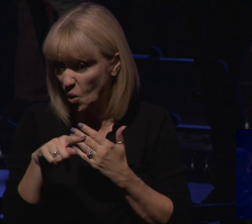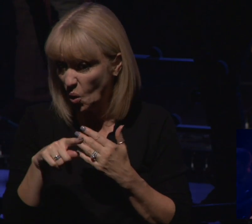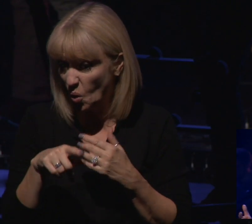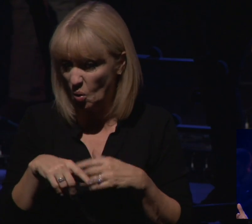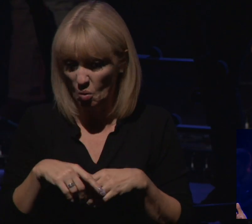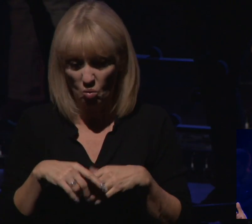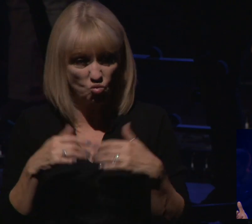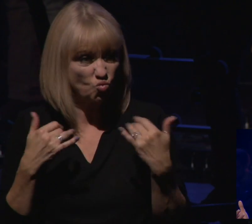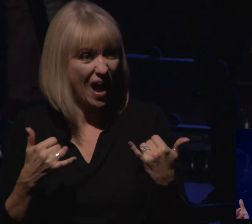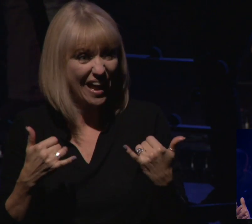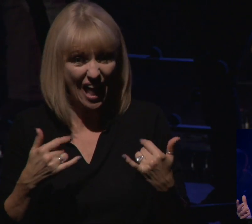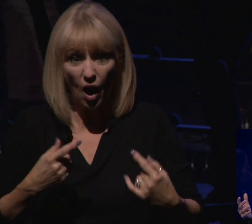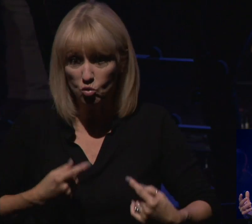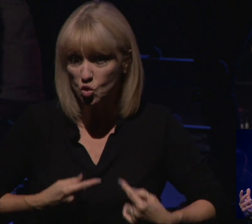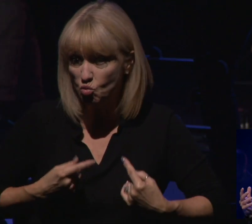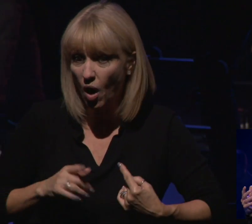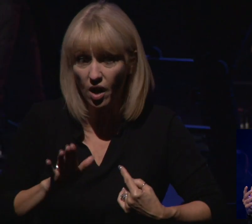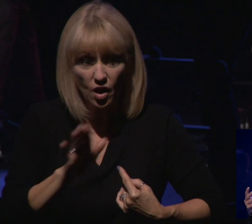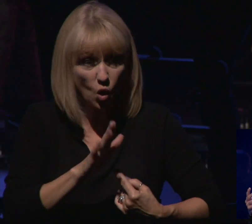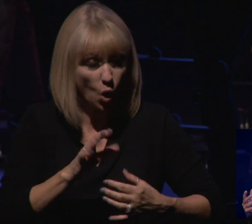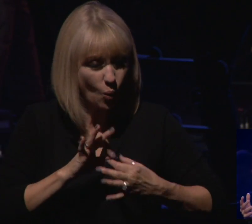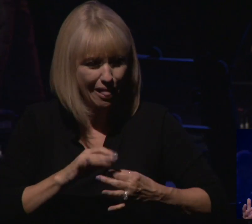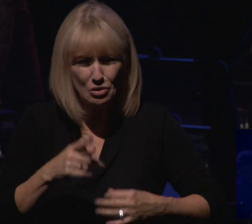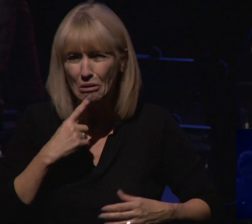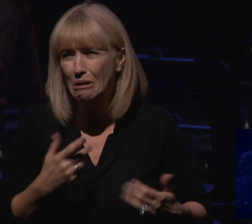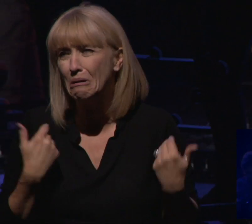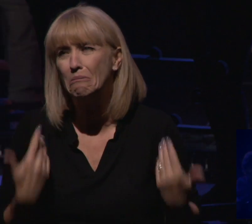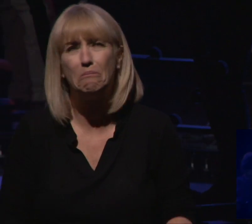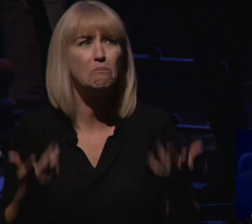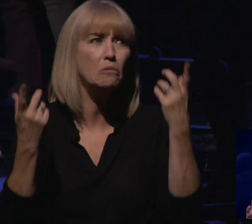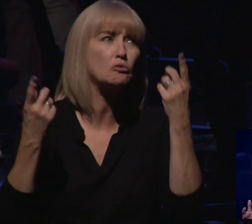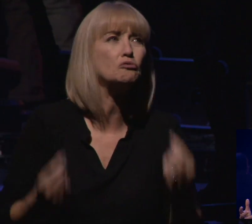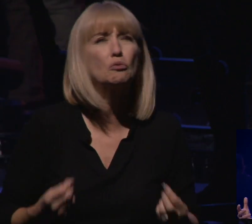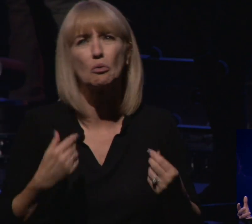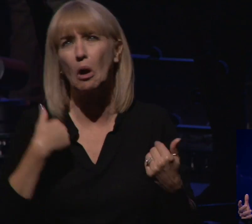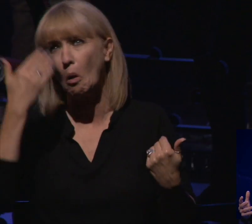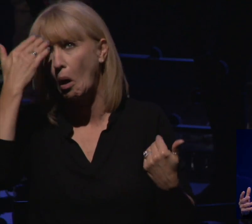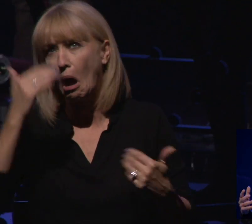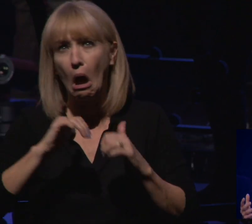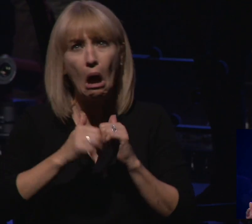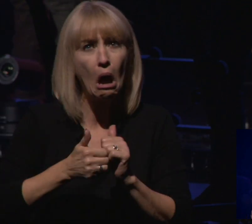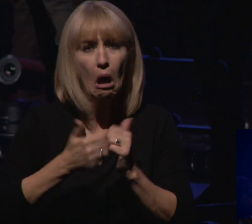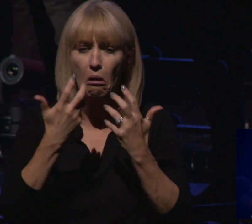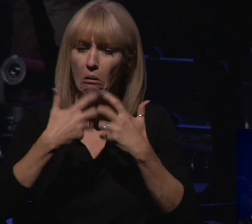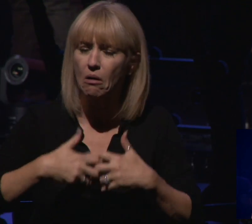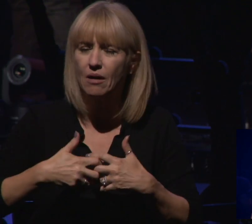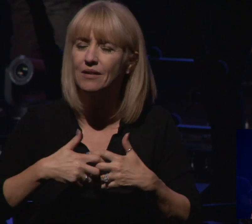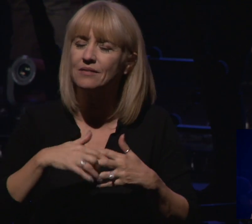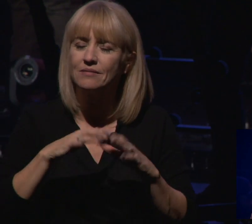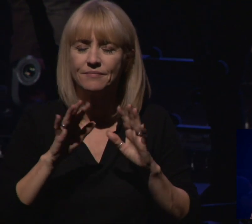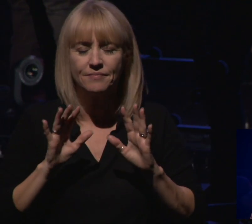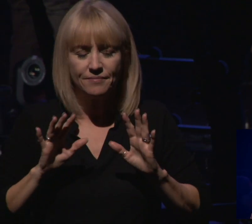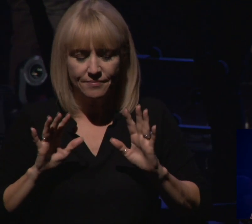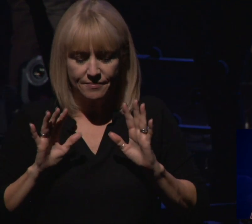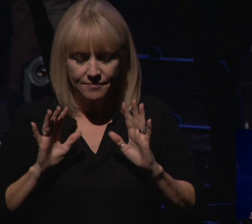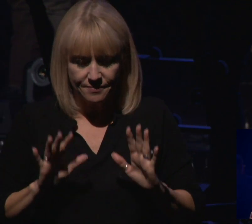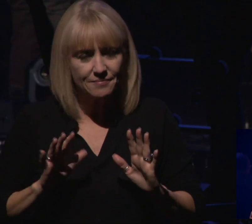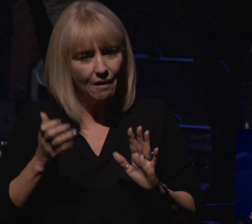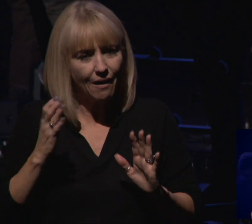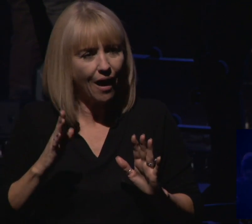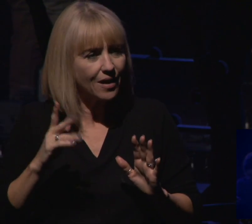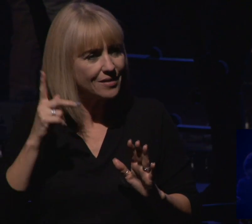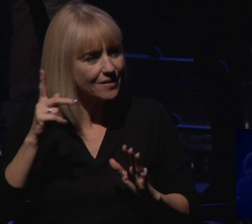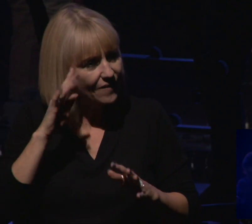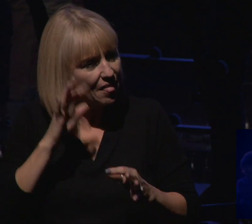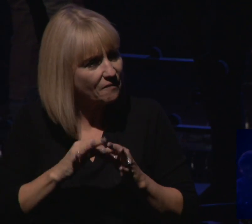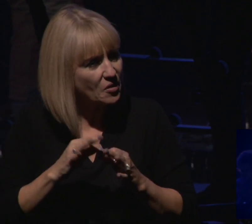We're facing some hard times, and maybe your relationship right now, there's some struggle. You're just going, God, I just don't know how this is going to work out.